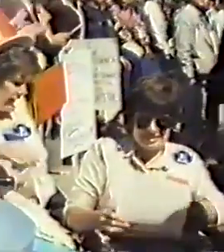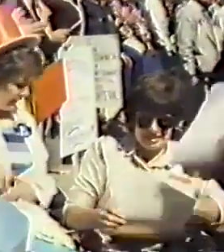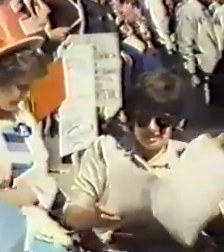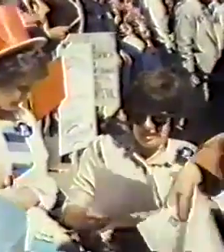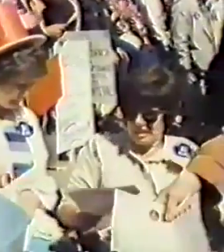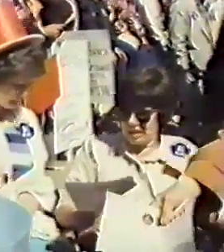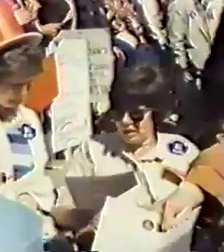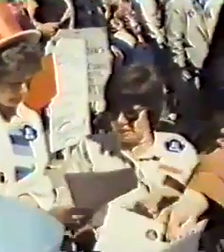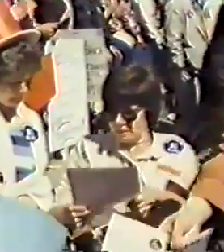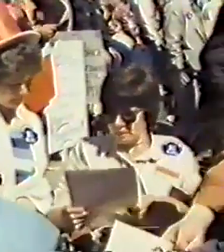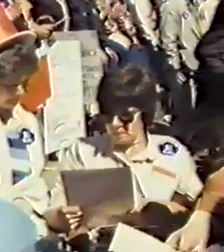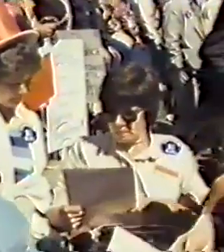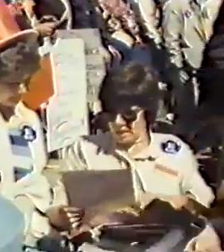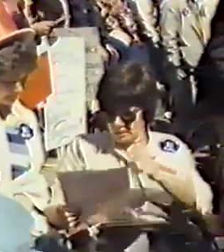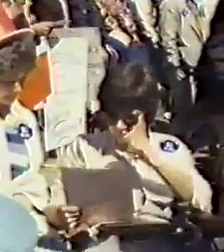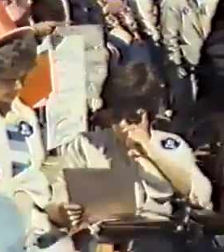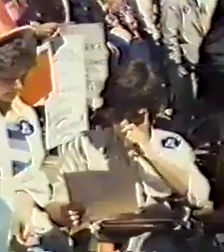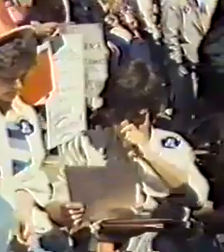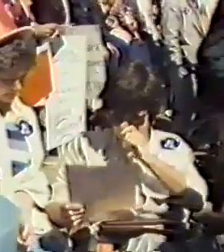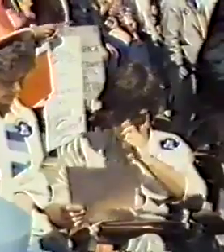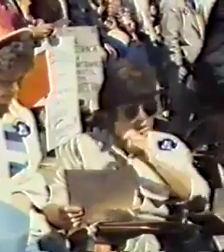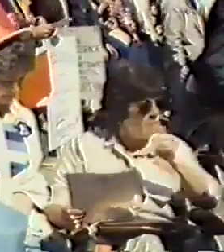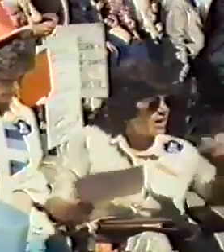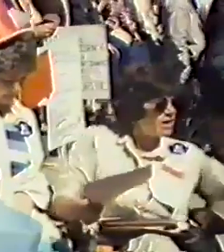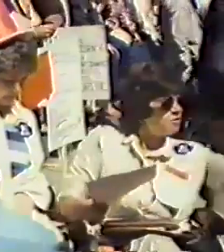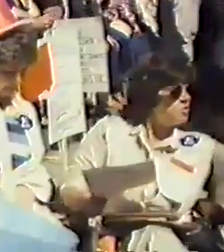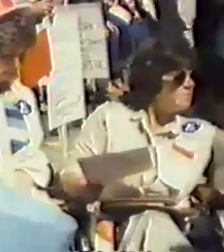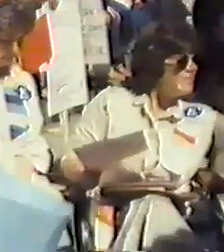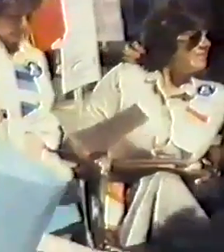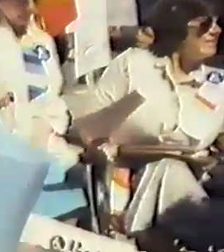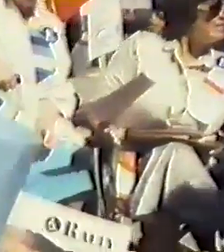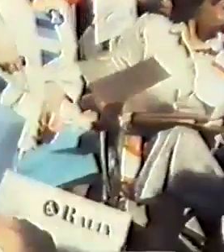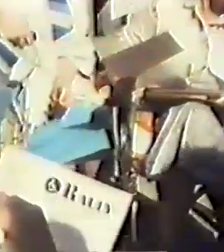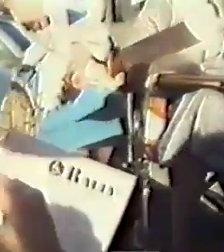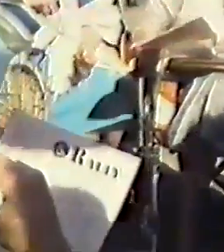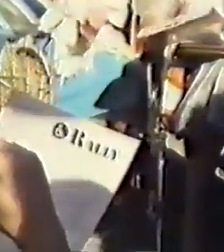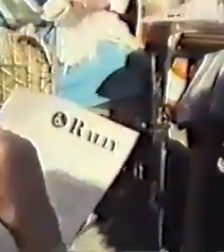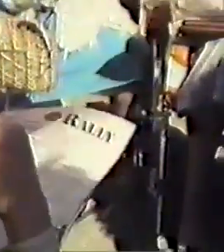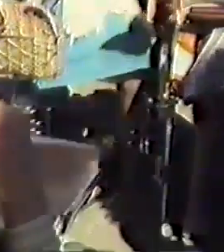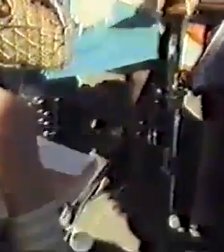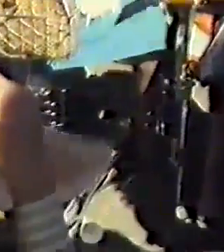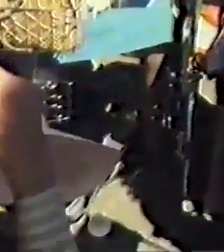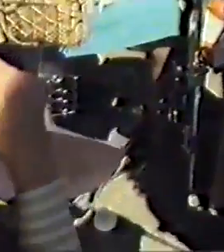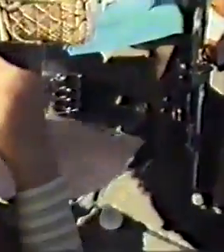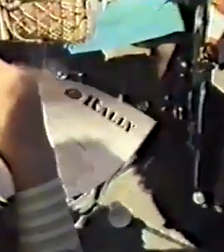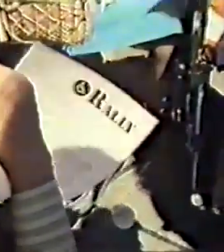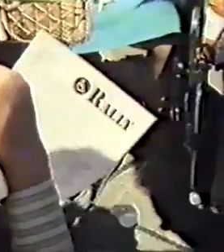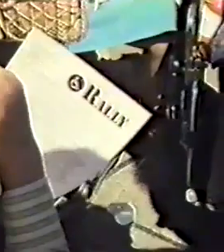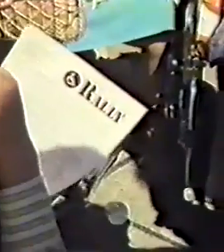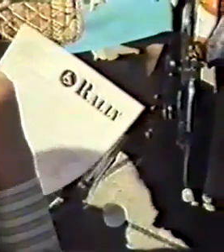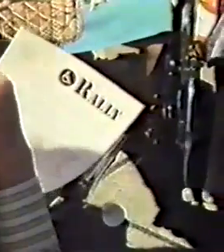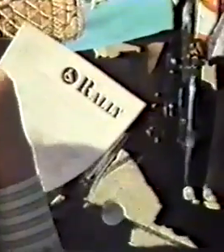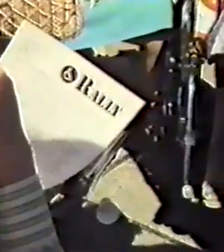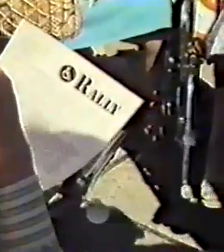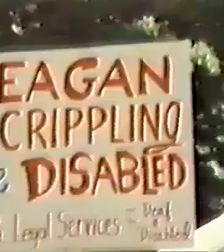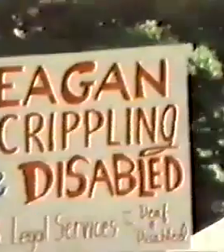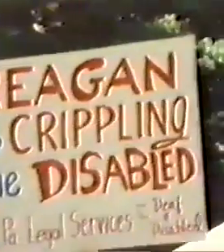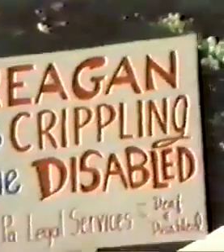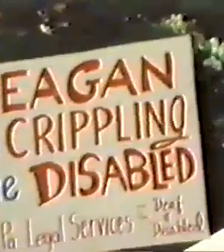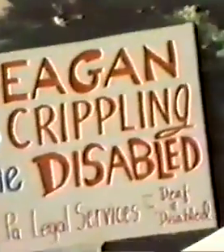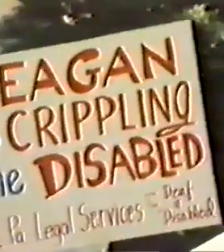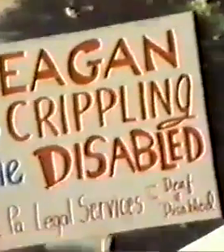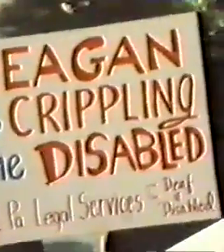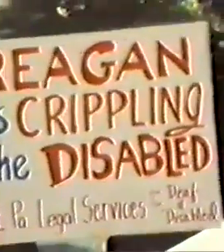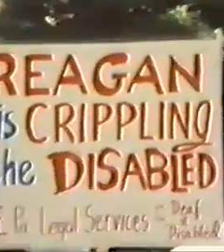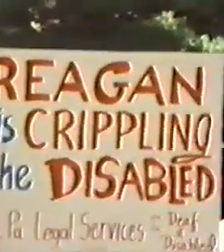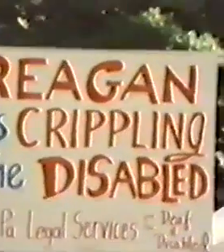The first Reagan budget proposed to cut federal funding for social services by 25%. But the crucial issue was the decision that money for